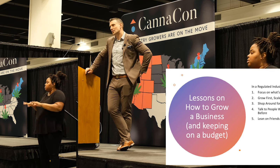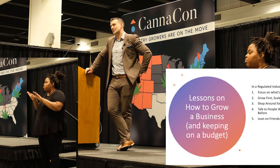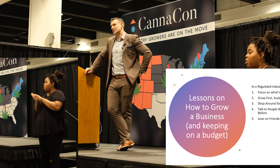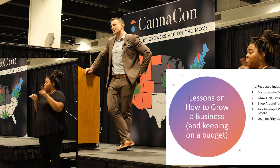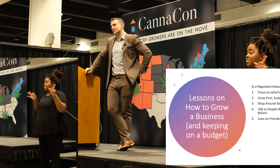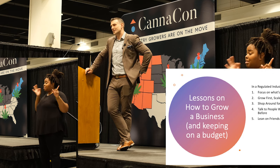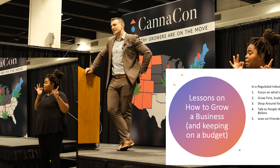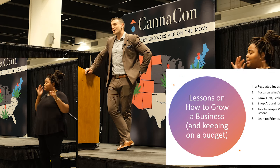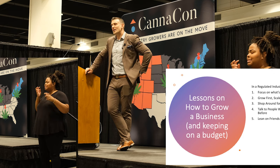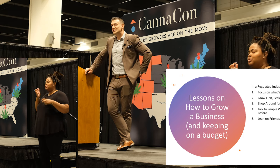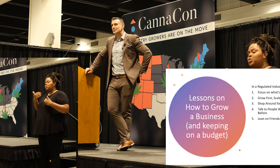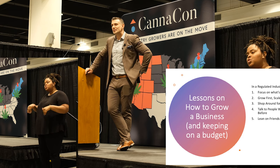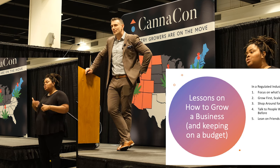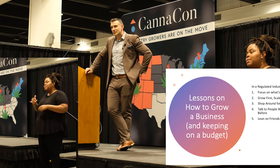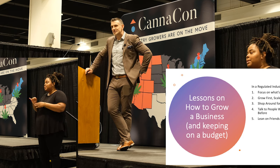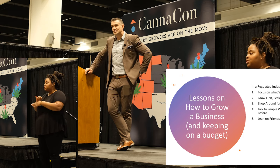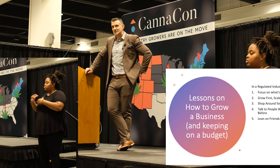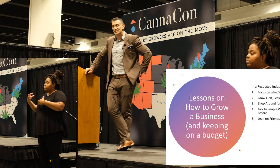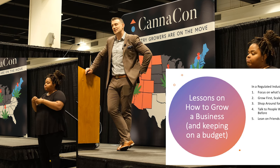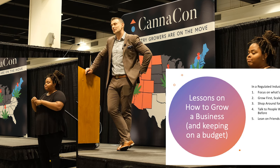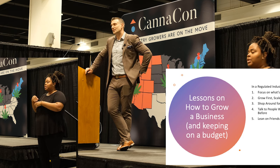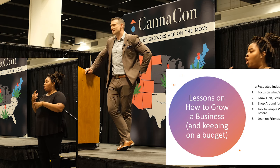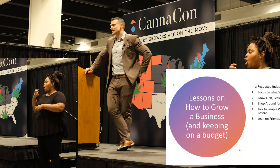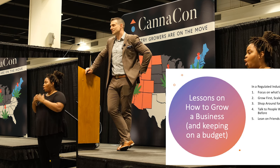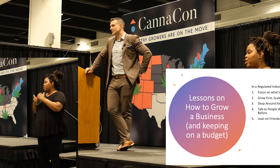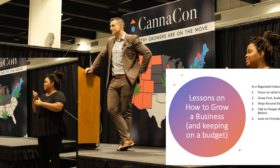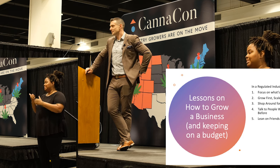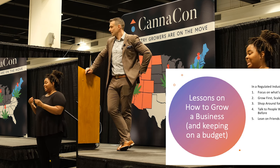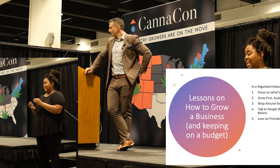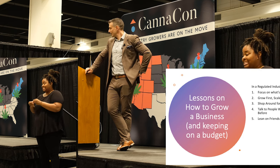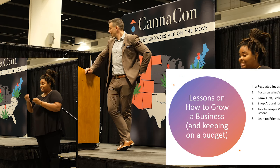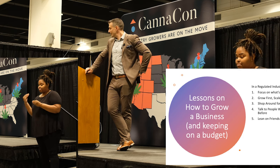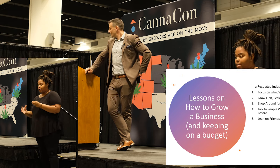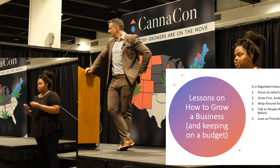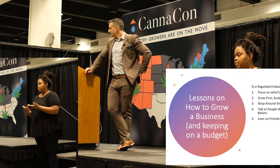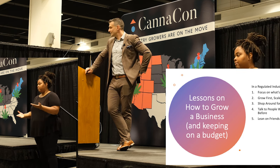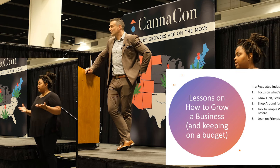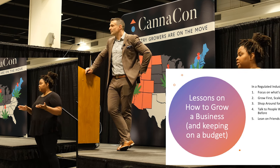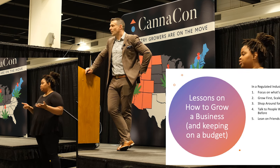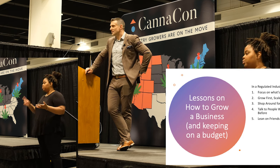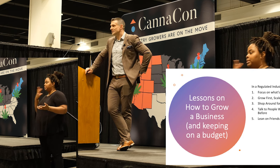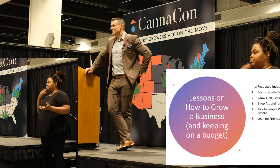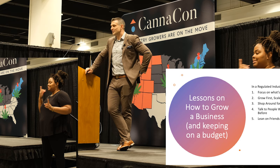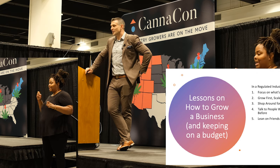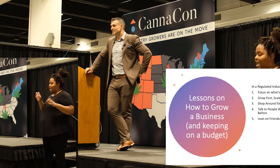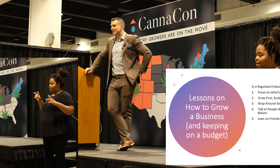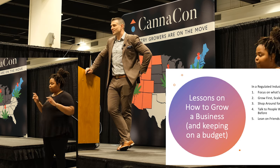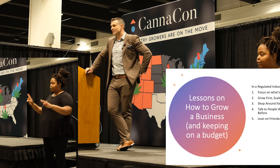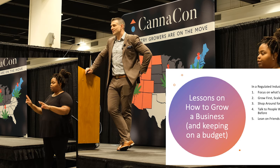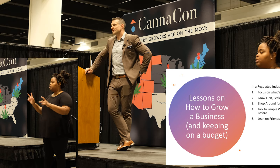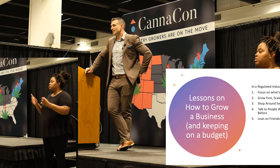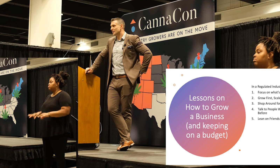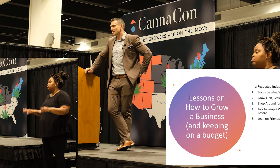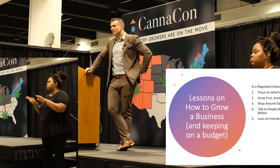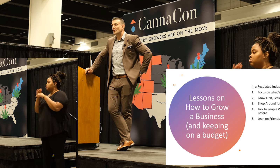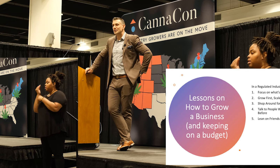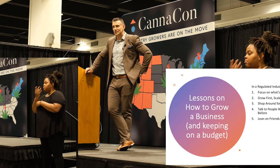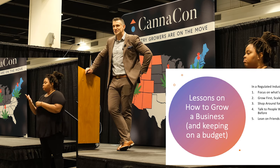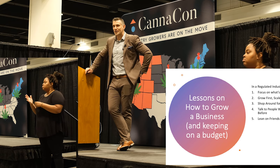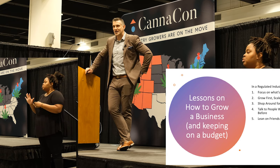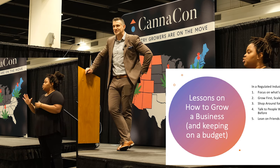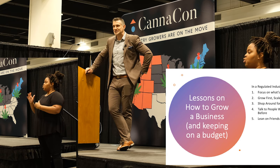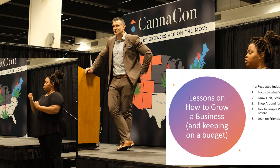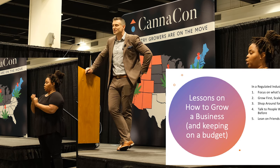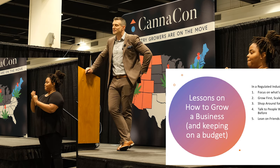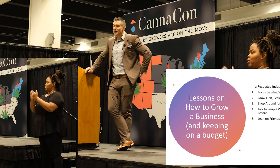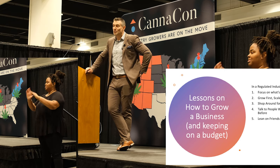hardest thing you will ever do. It might even be the most expensive thing you will ever do. It's very important to let the folks know that you're going through